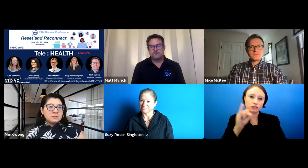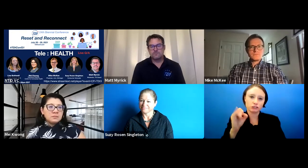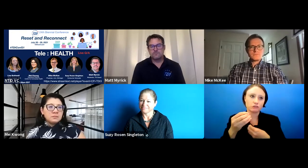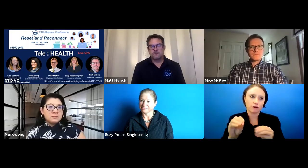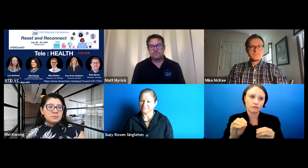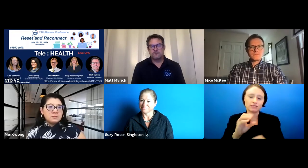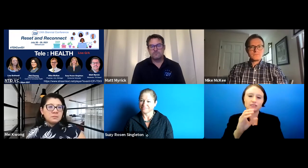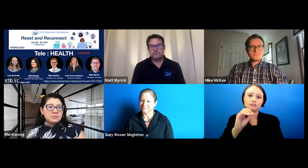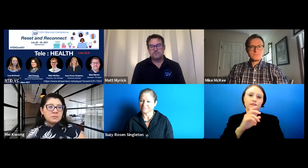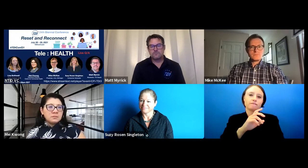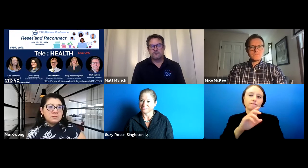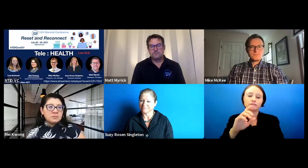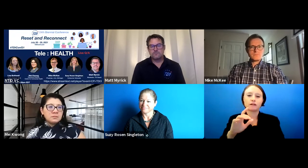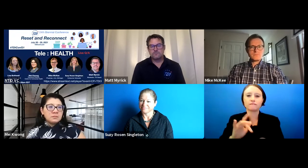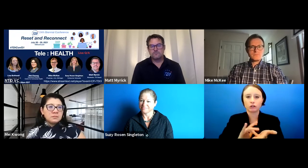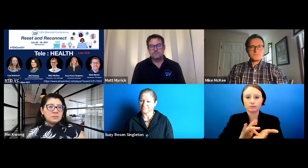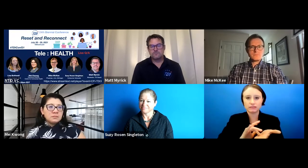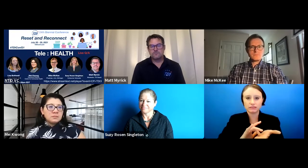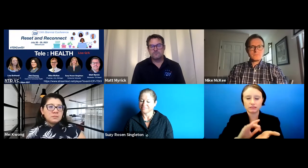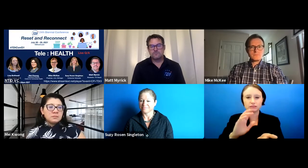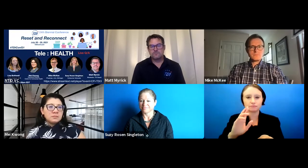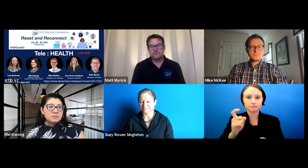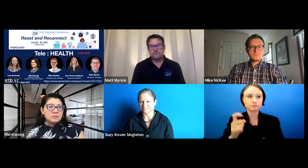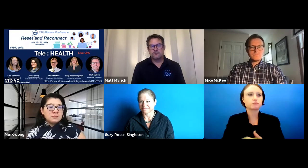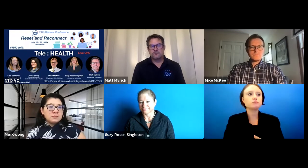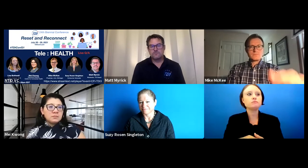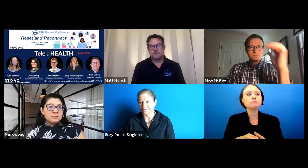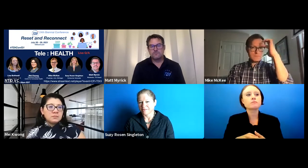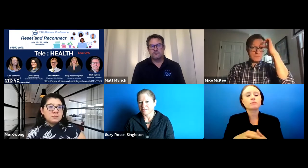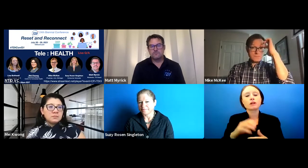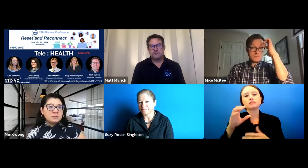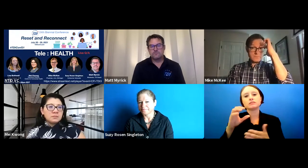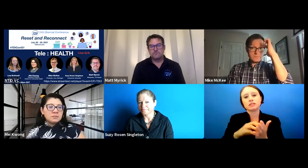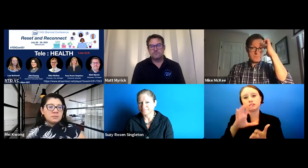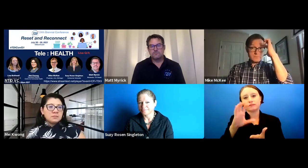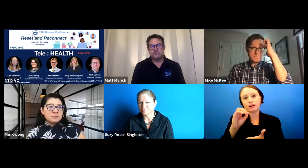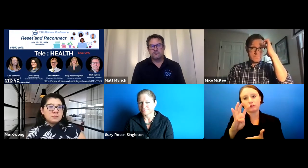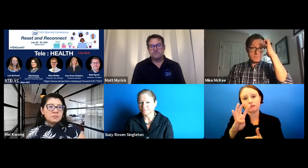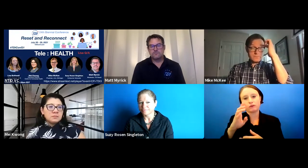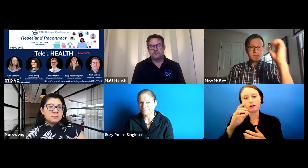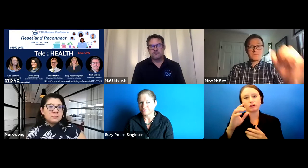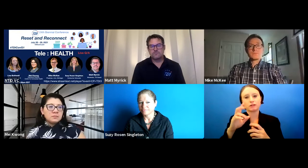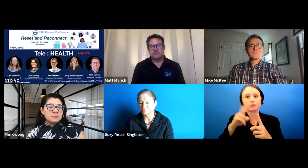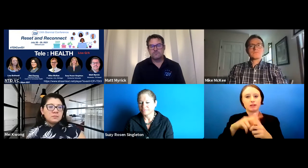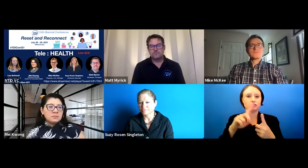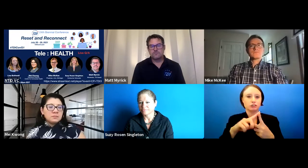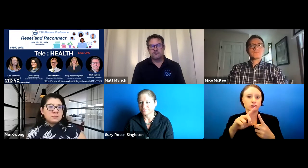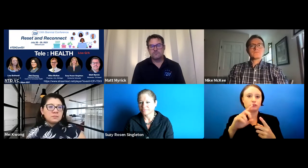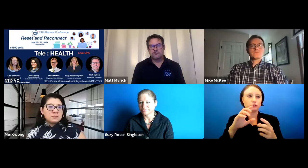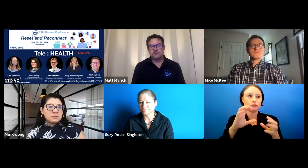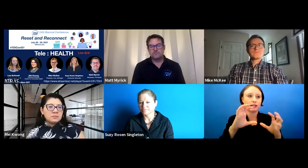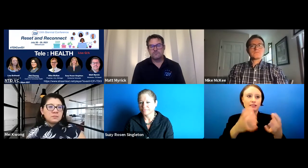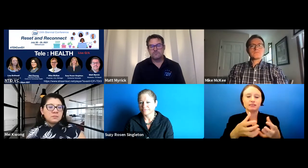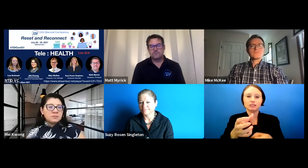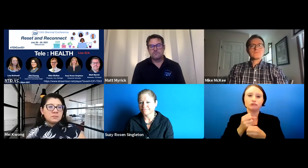establishments, insurance offices, pharmacies, so forth. Section